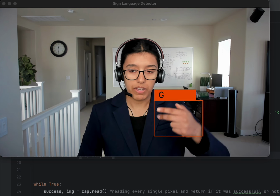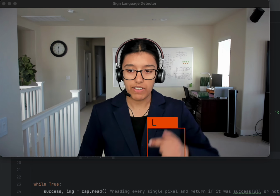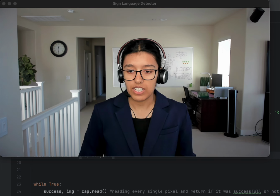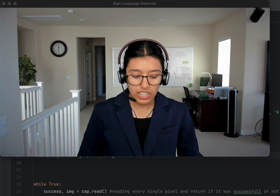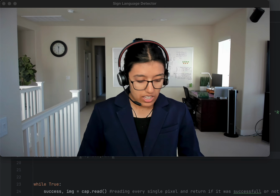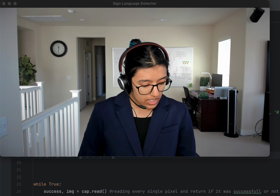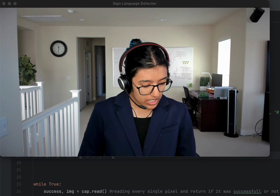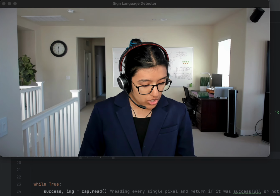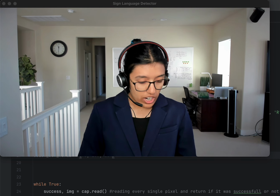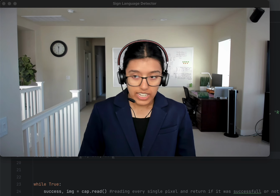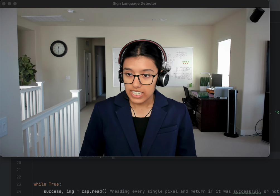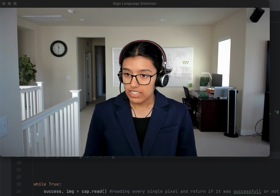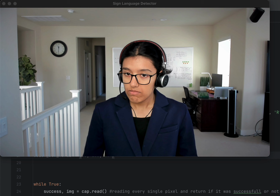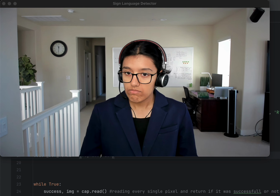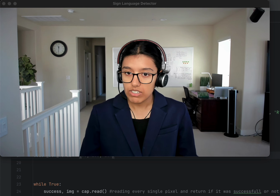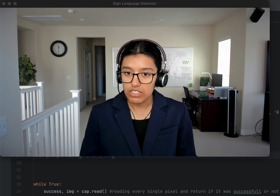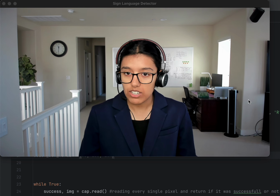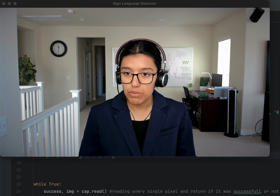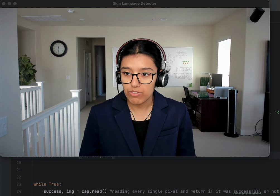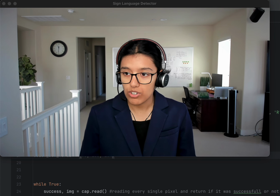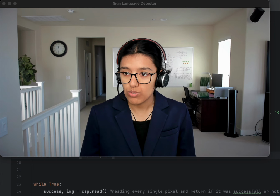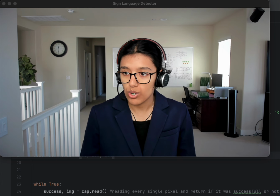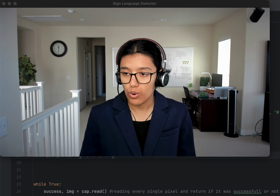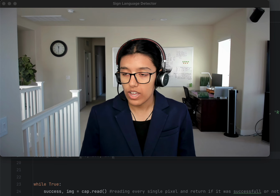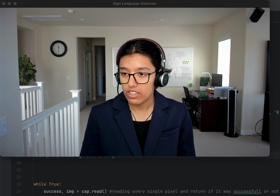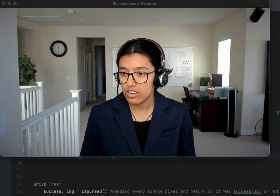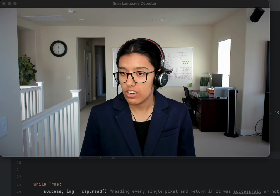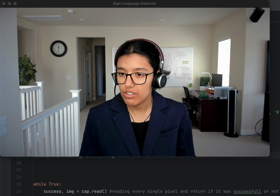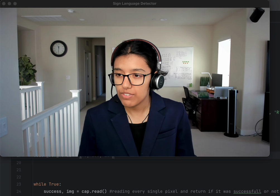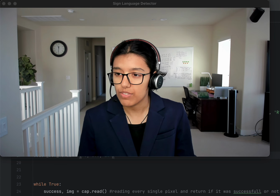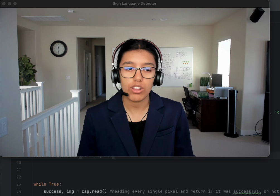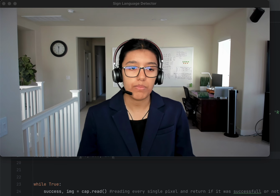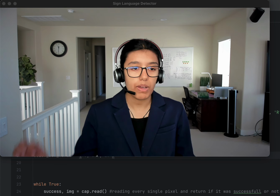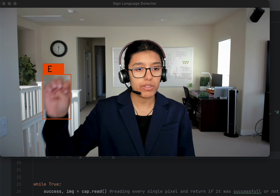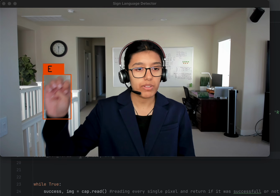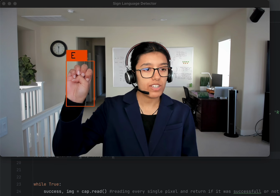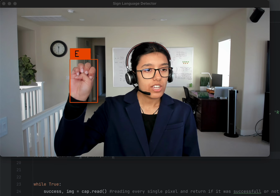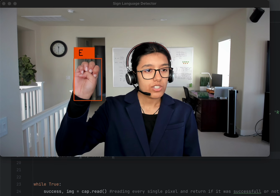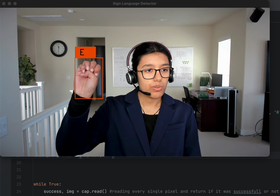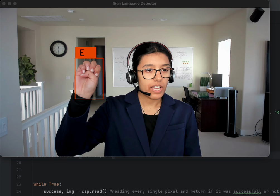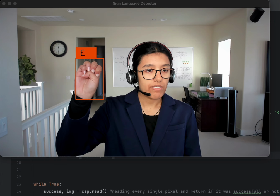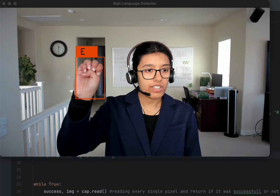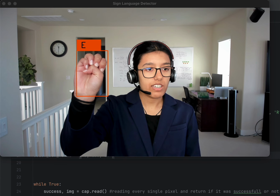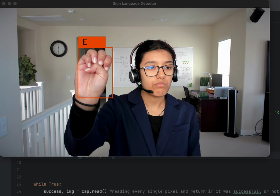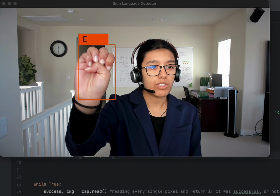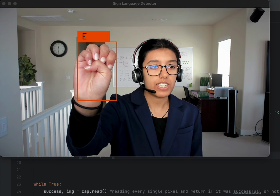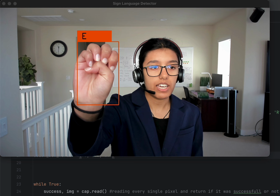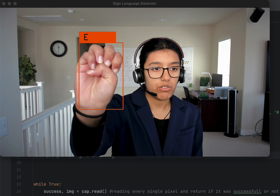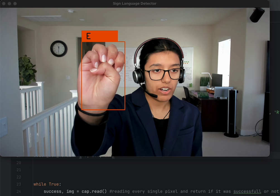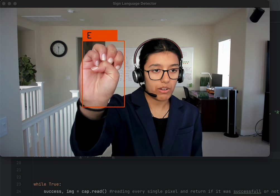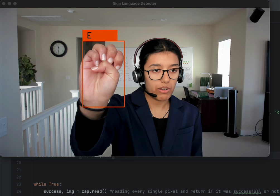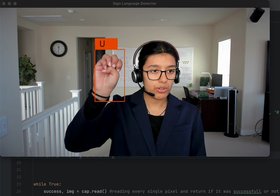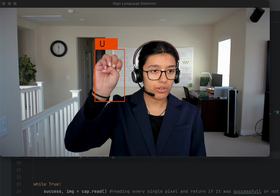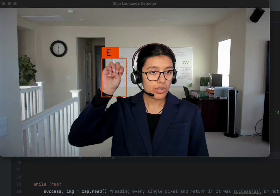with my left hand. Let's try E. E is going to be first row and then fifth column, I believe. So we have E, once again,